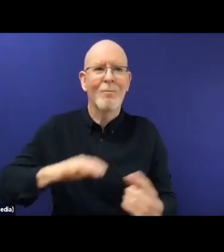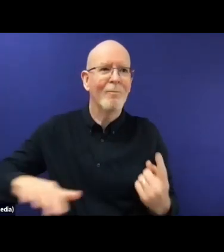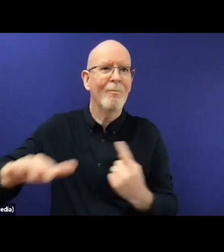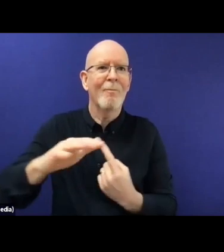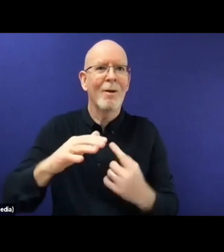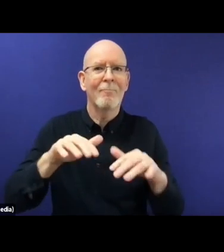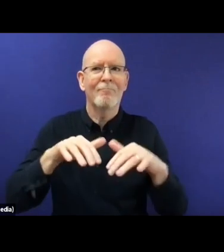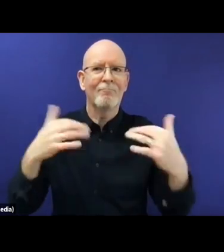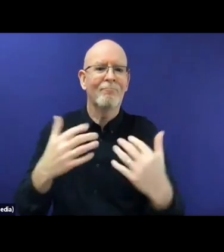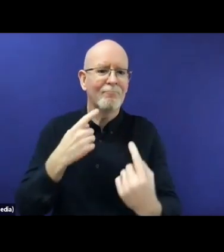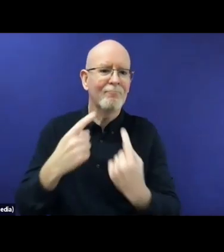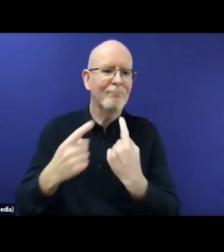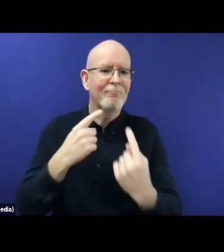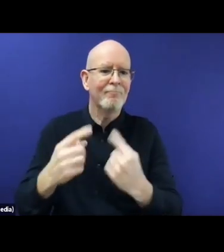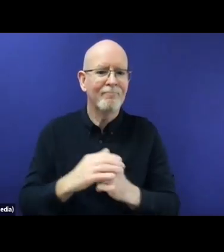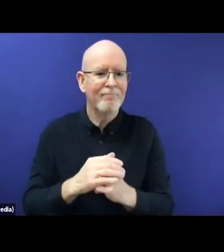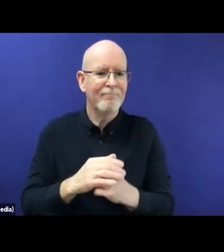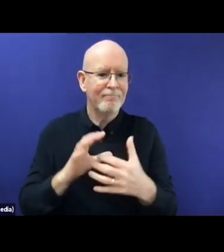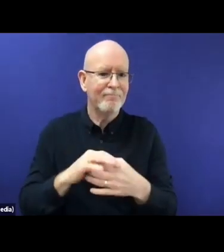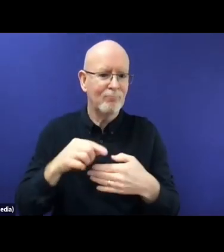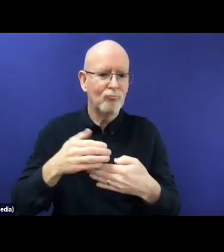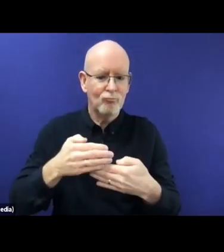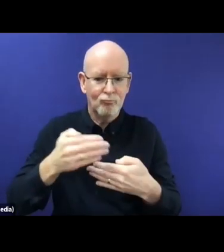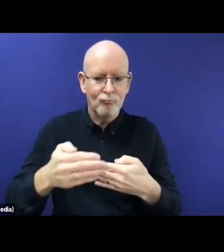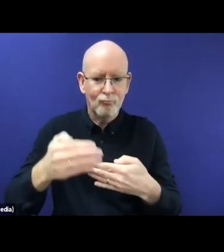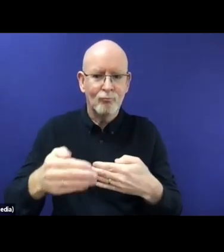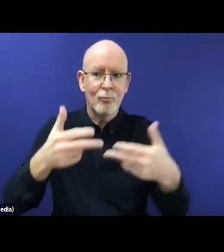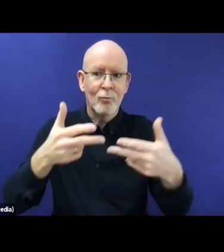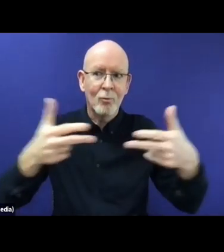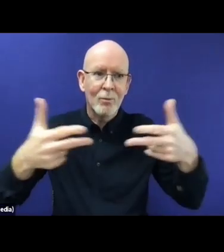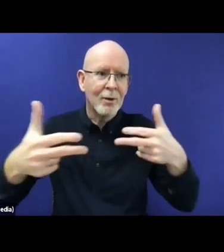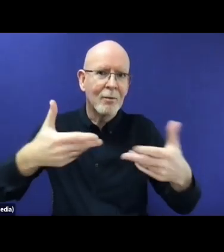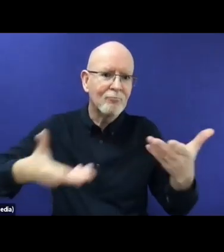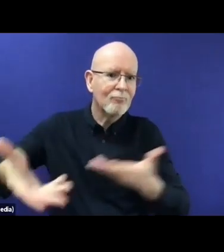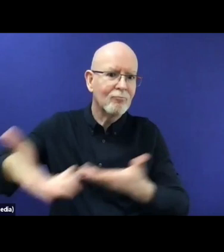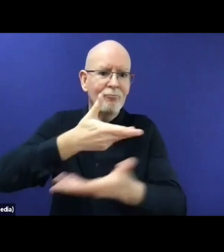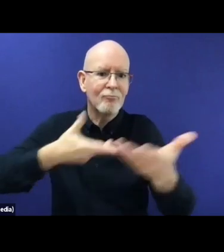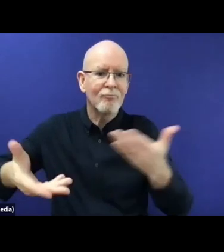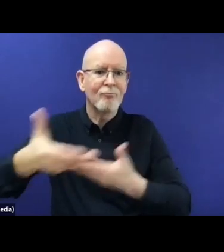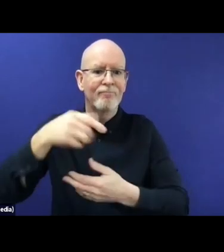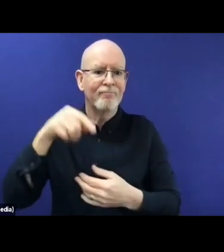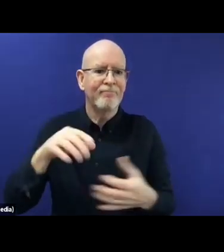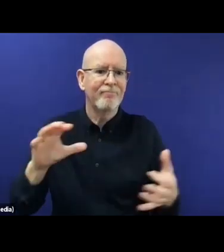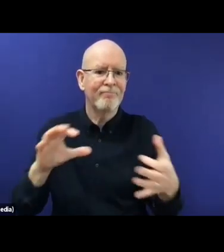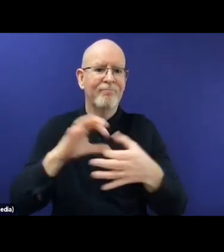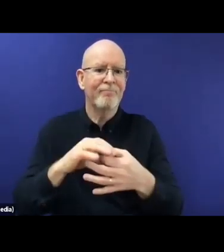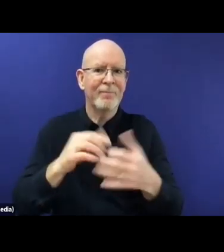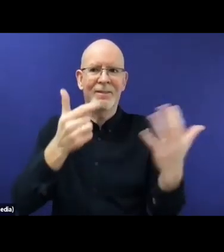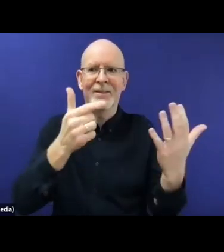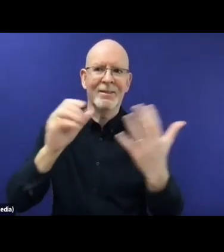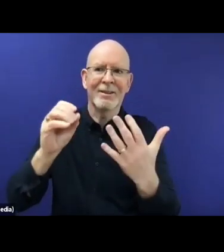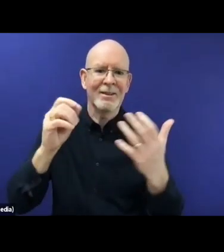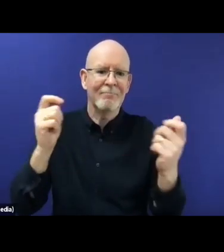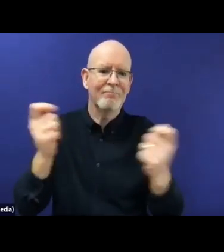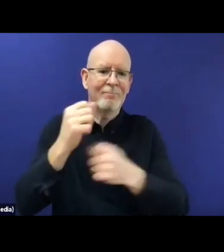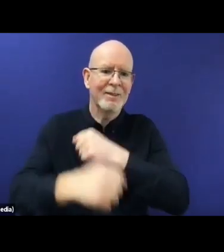this morning, they continue again on Thursday, and the closing plenaries are on